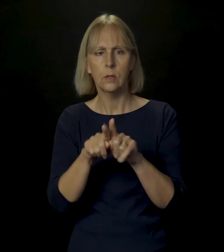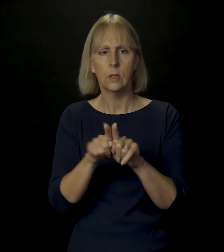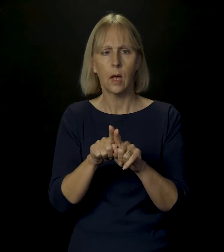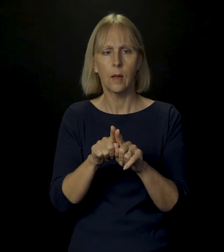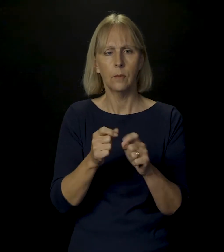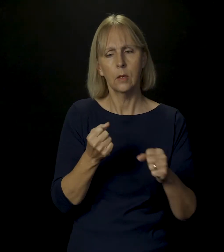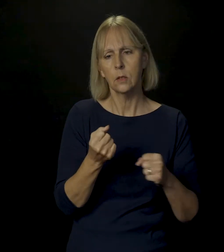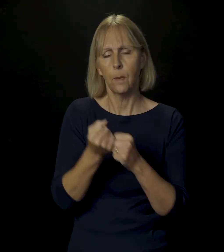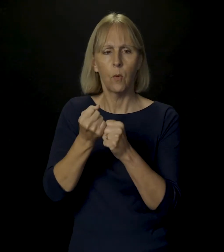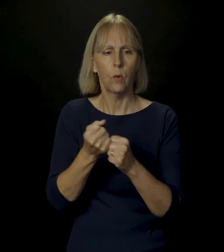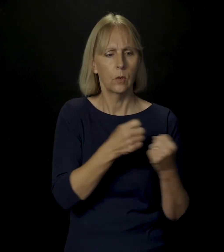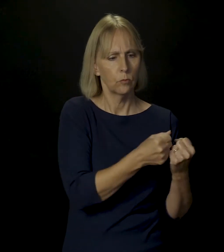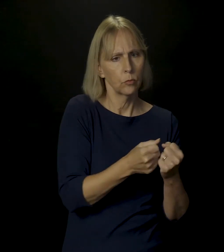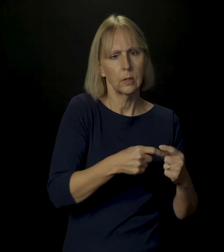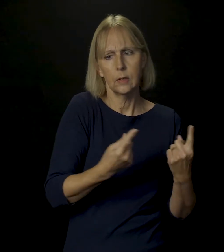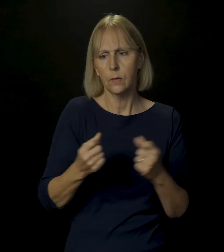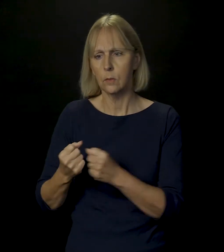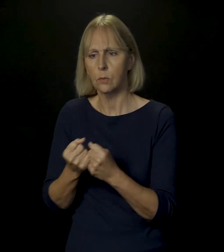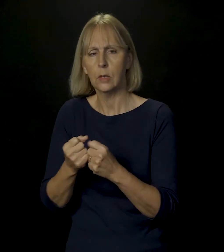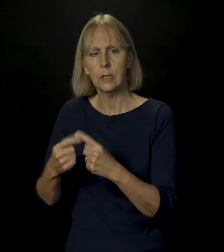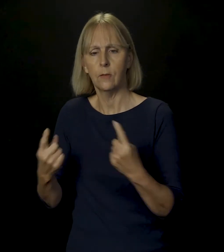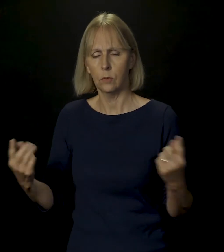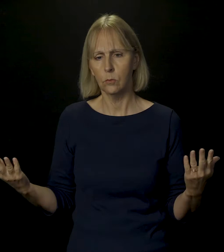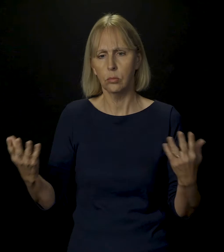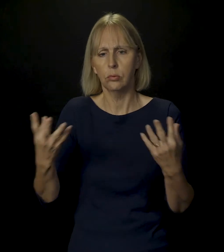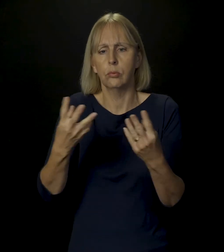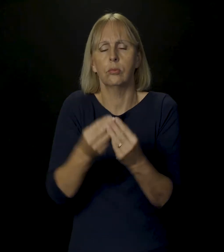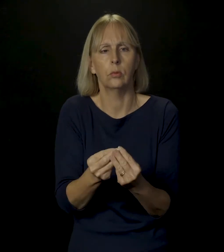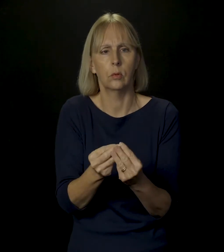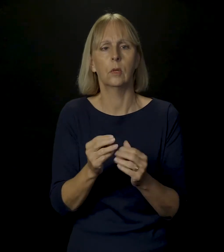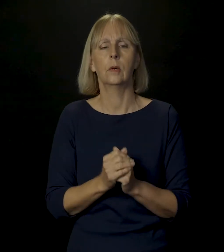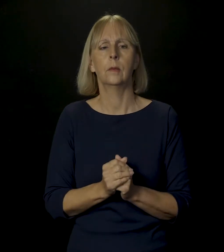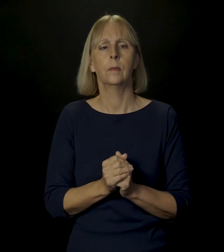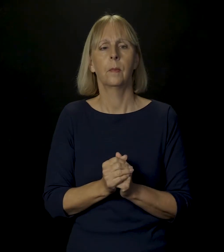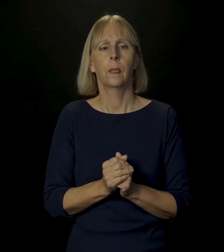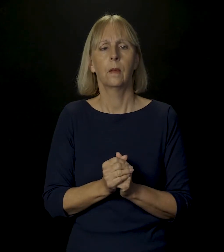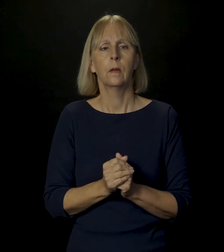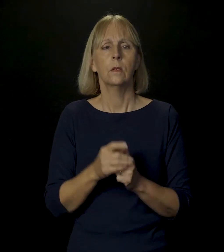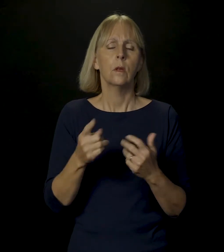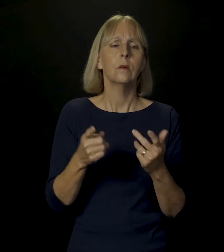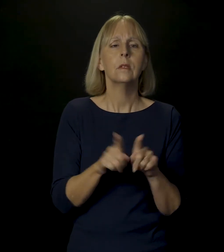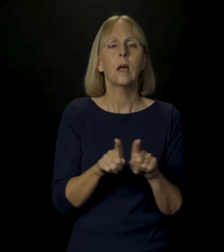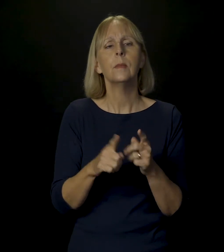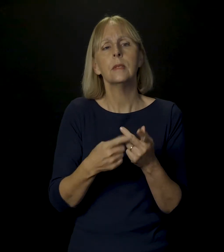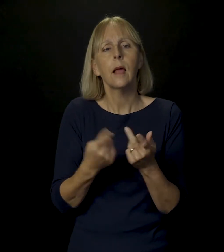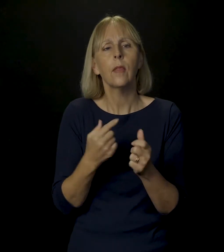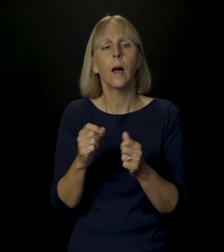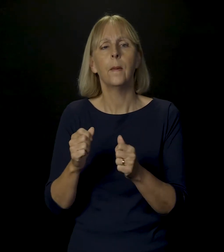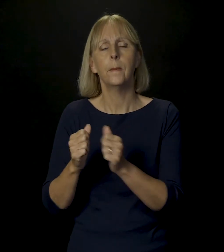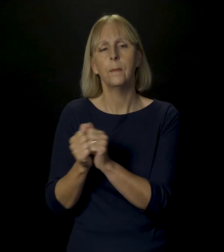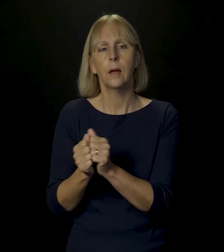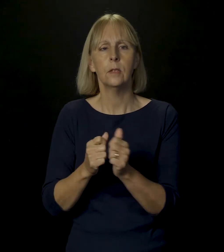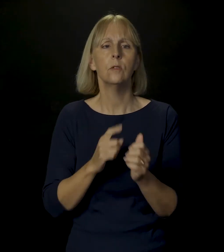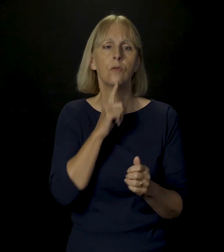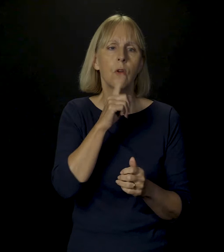share resources And there is a sense Of commitment This partnership Like One Hope's Other partners in missions Red Frogs And Foundation